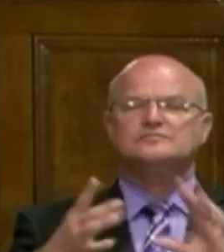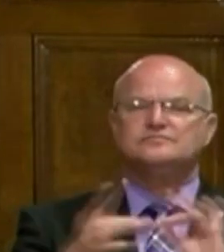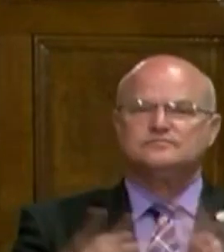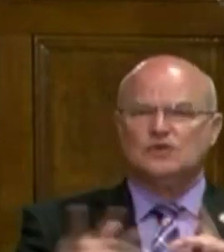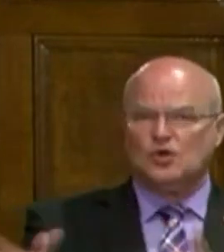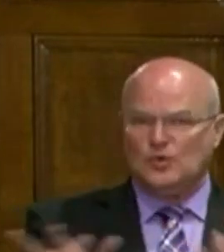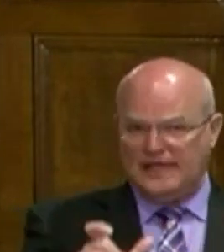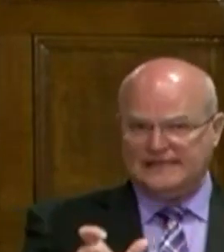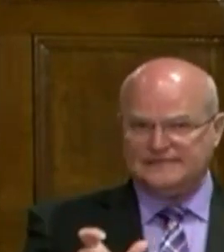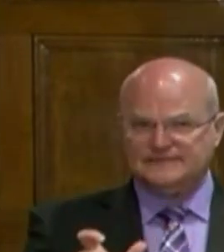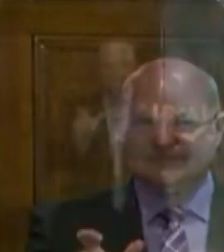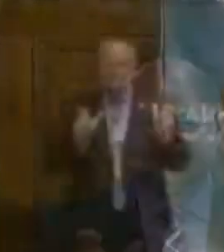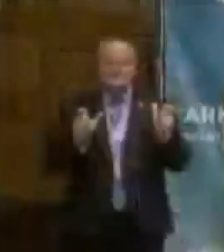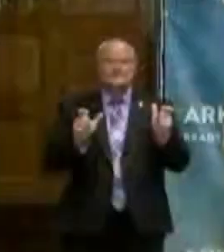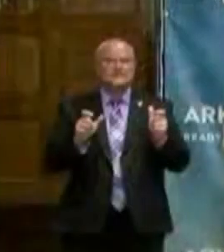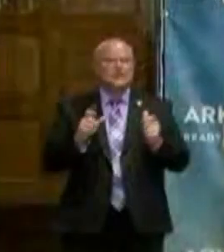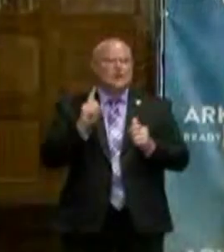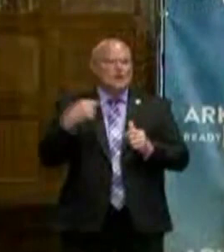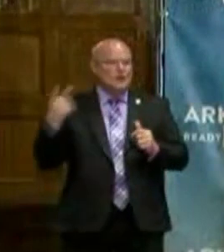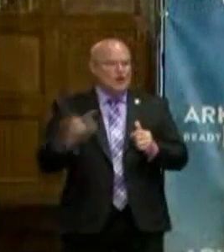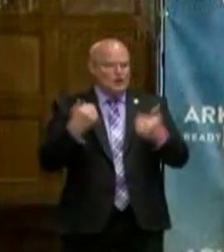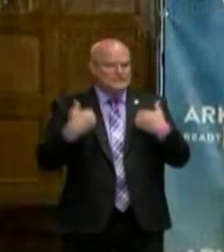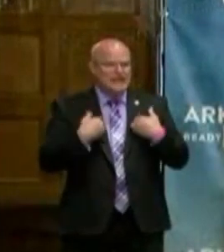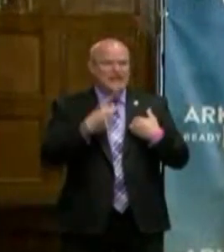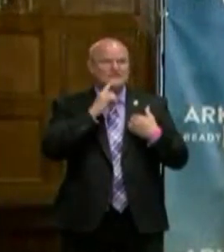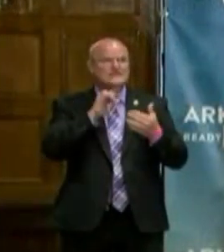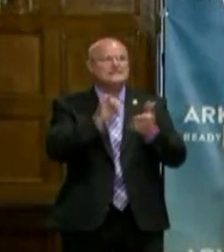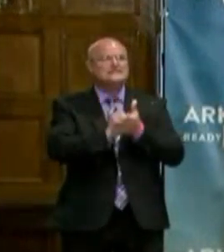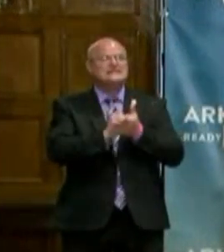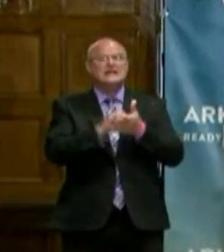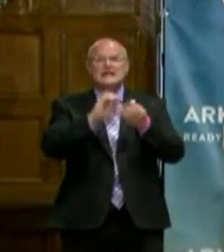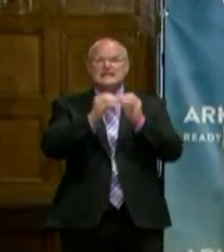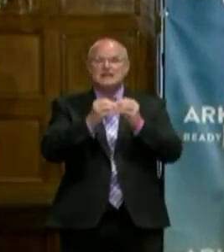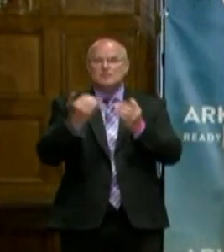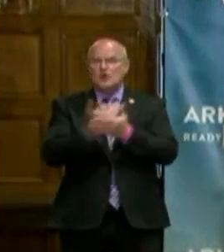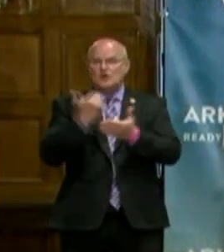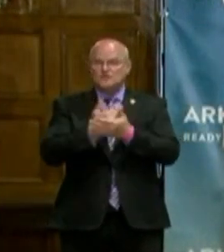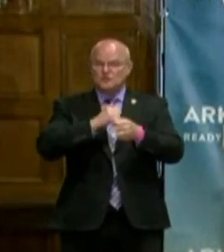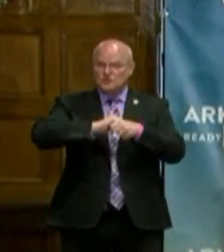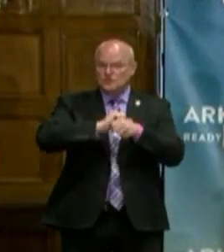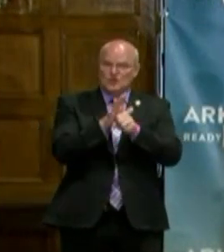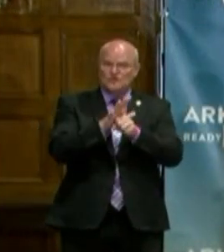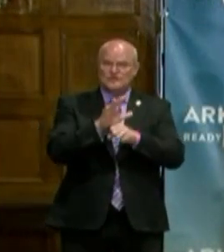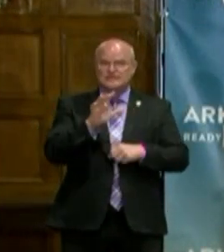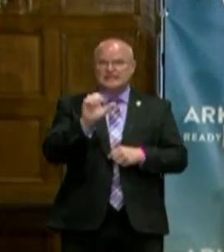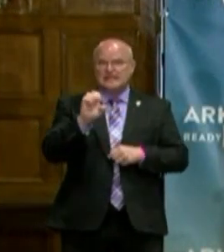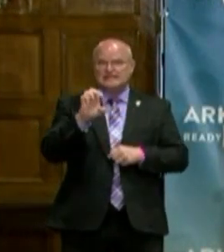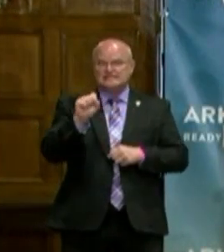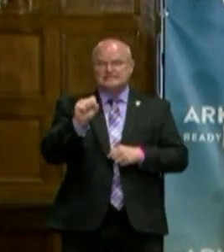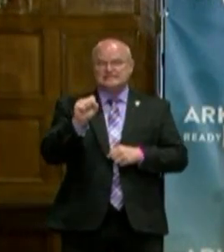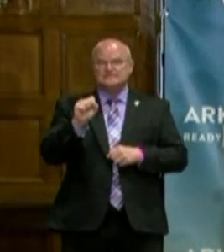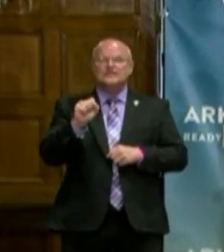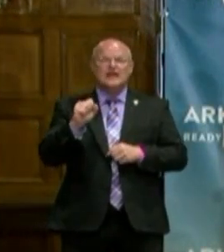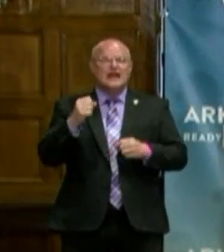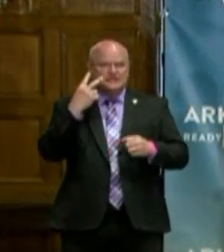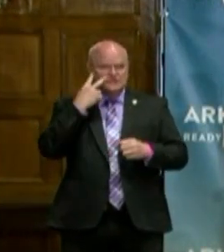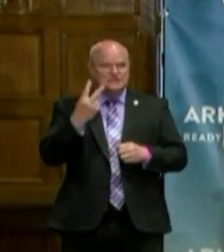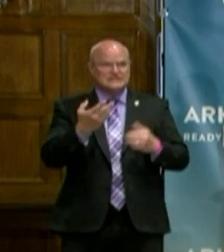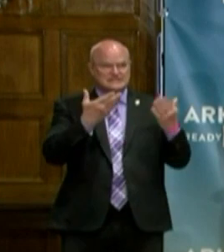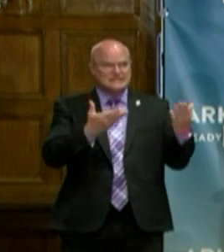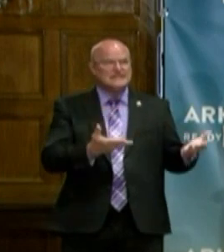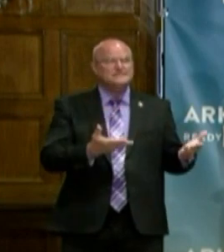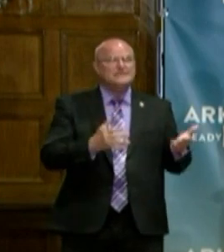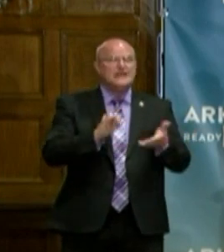these quickly. What we always have is the number of new COVID cases, and as you can